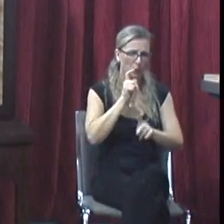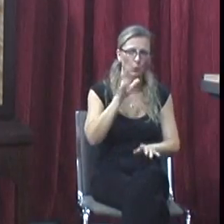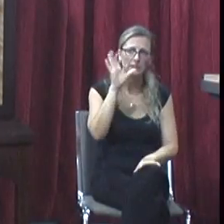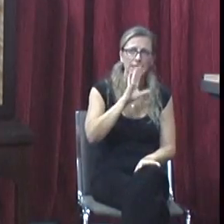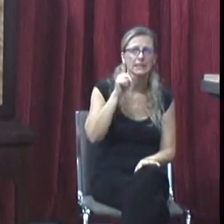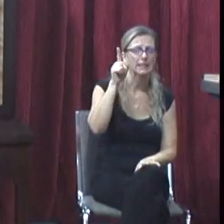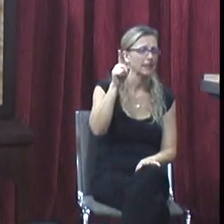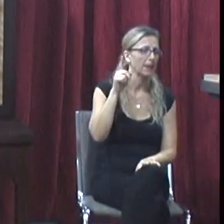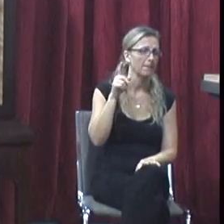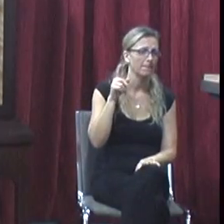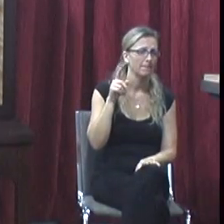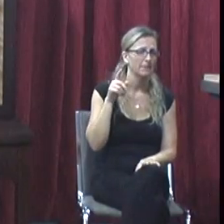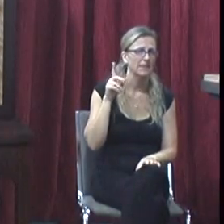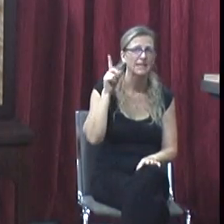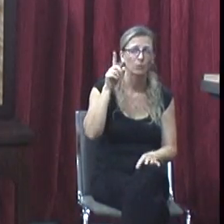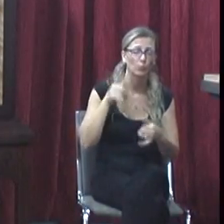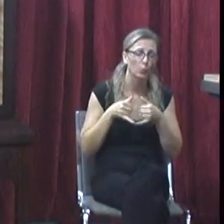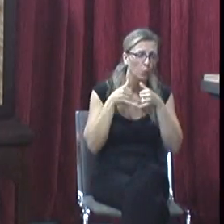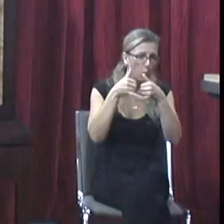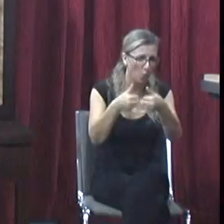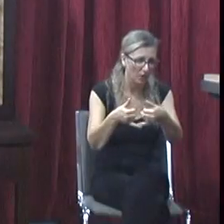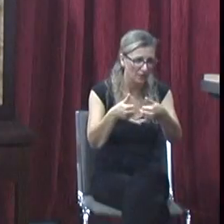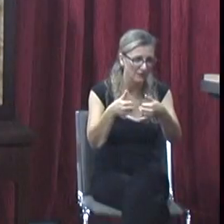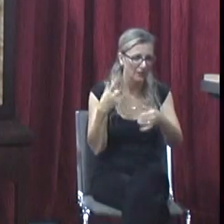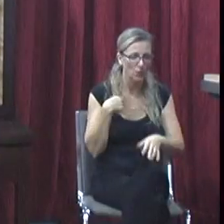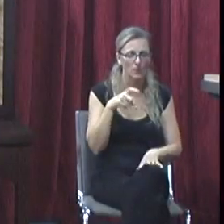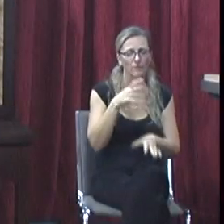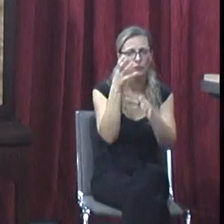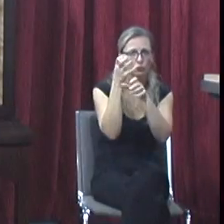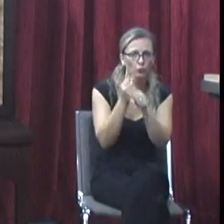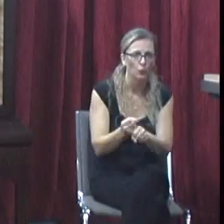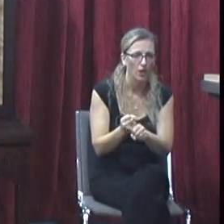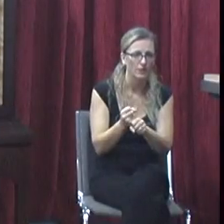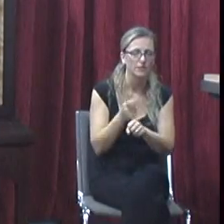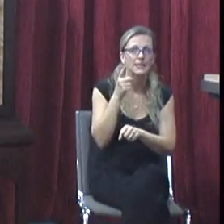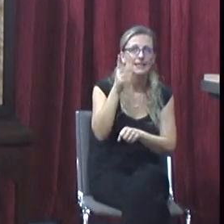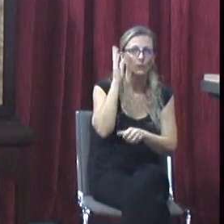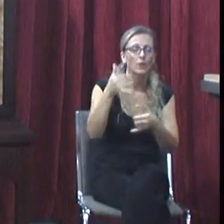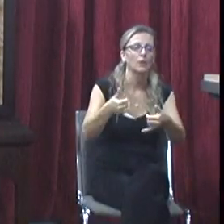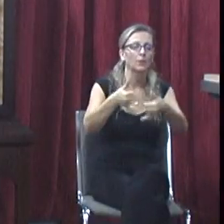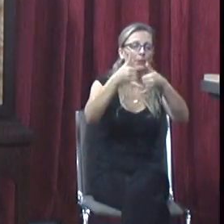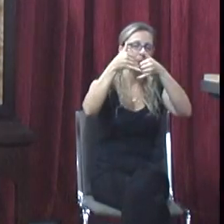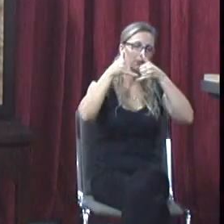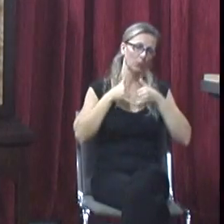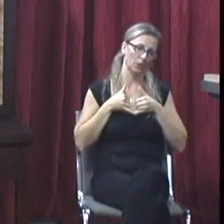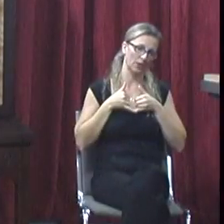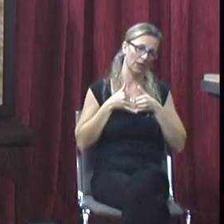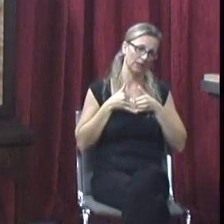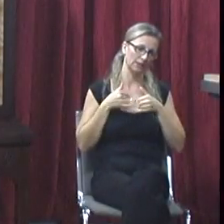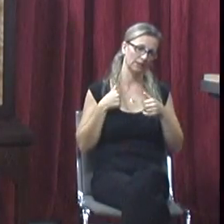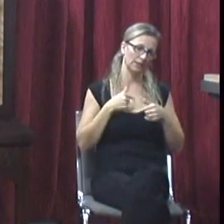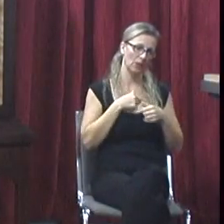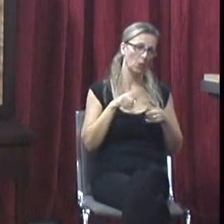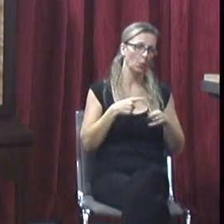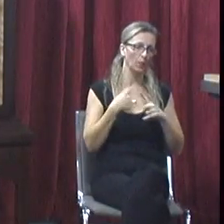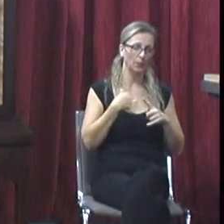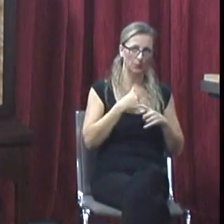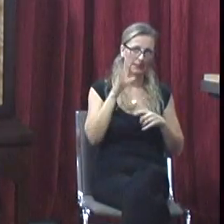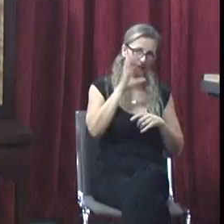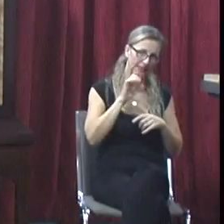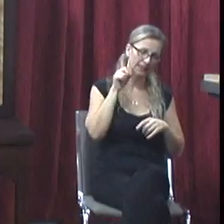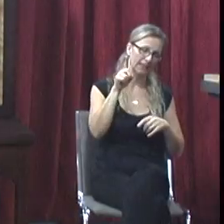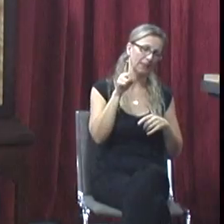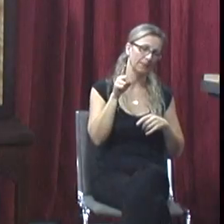for some of us. We have to trust that God will reward us for seeking him. That his ways,